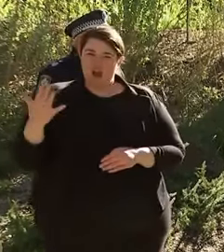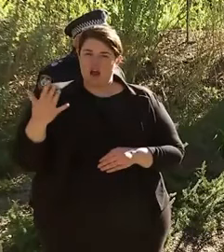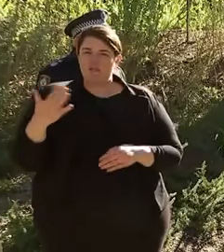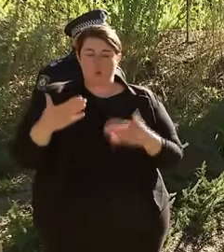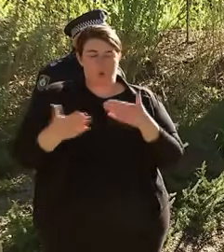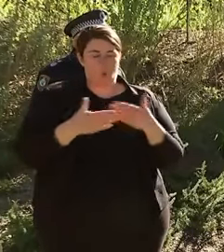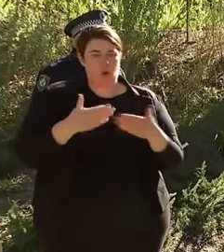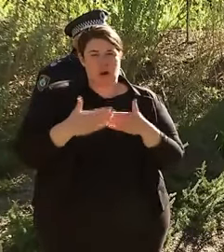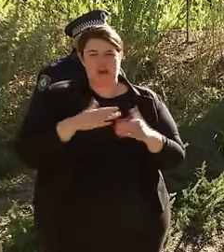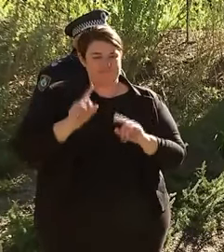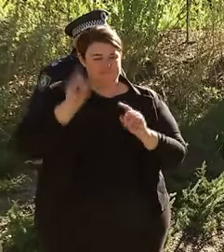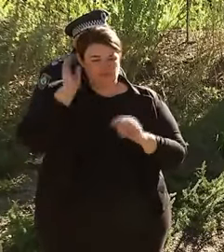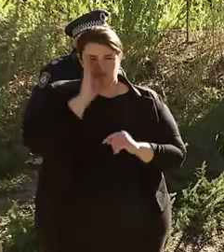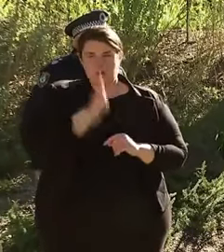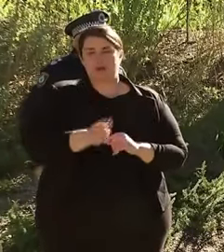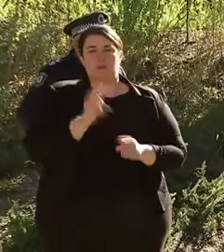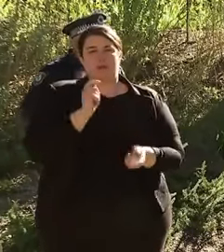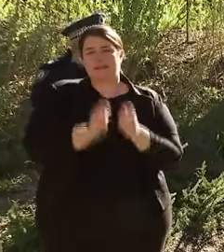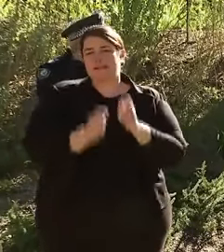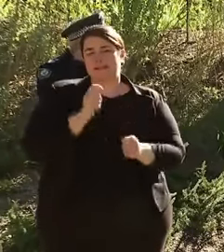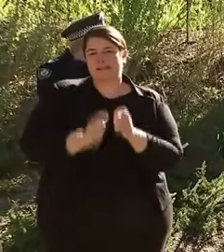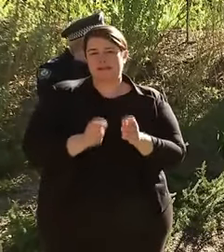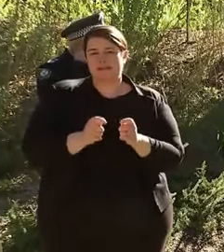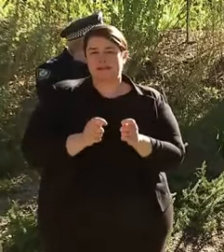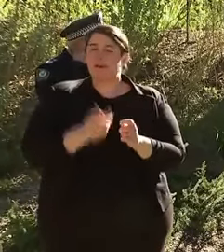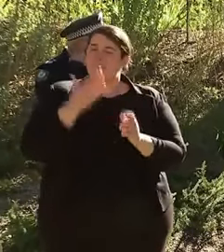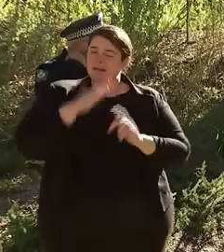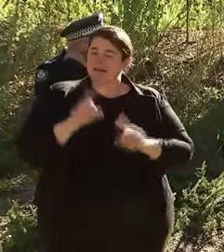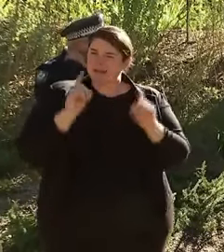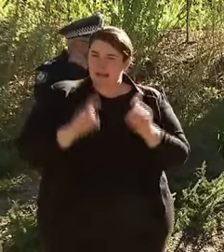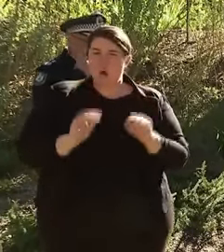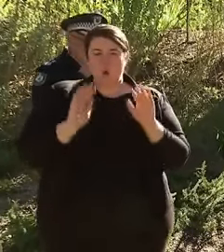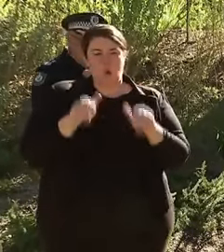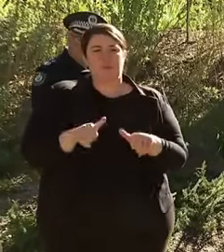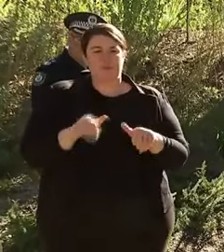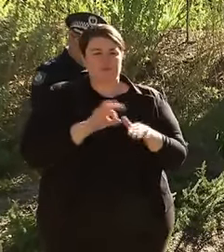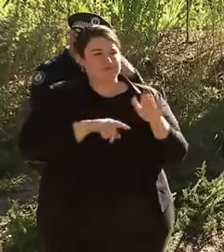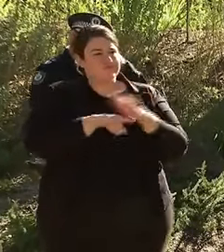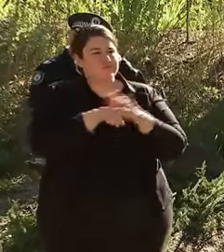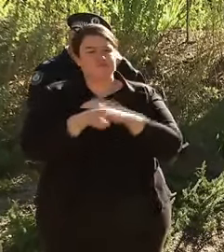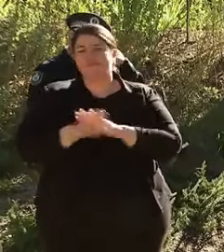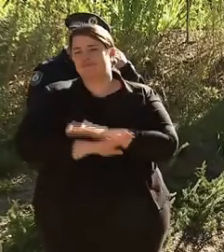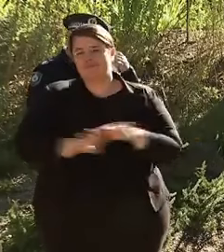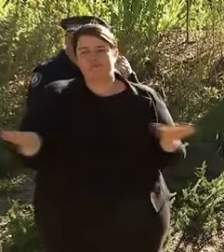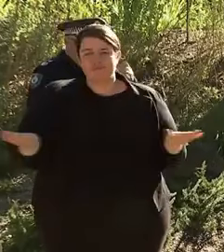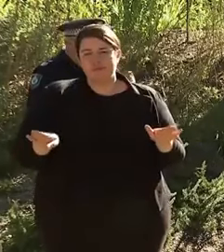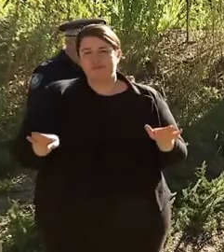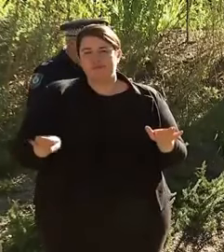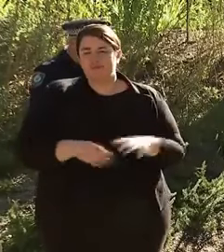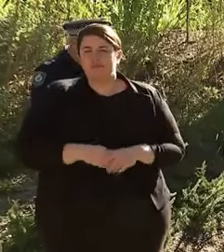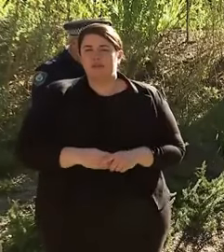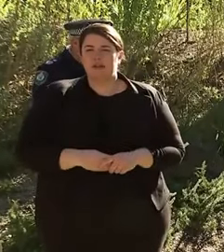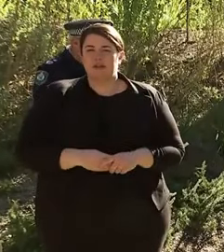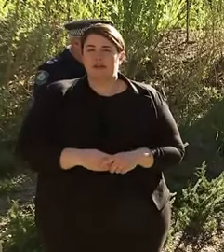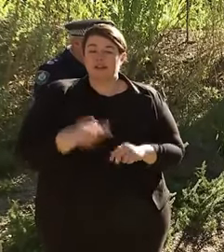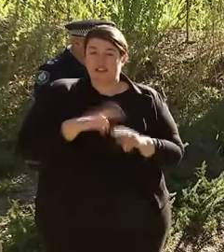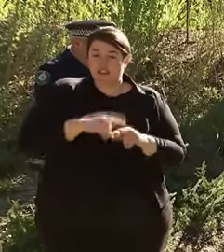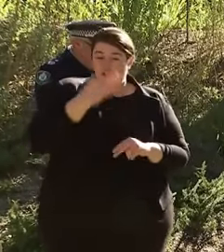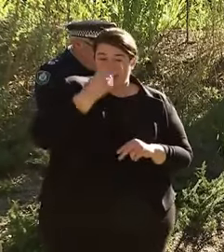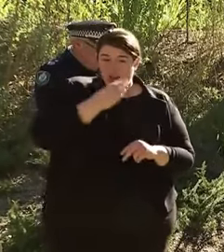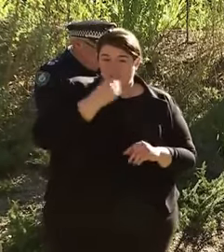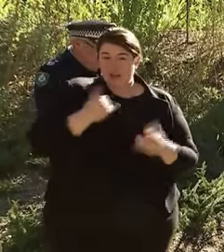arrange urgent testing. But please immediately isolate. And obviously, if you've got any symptoms, we also ask that